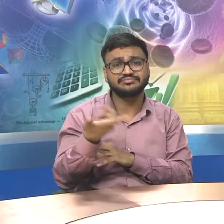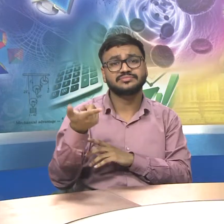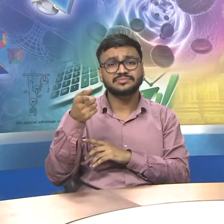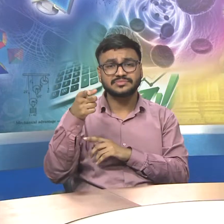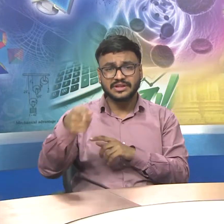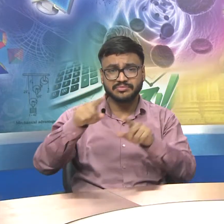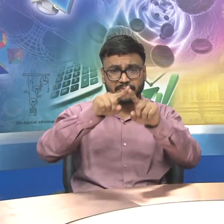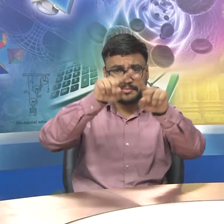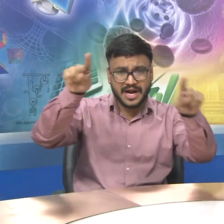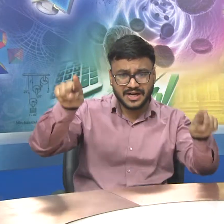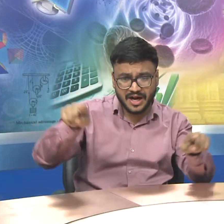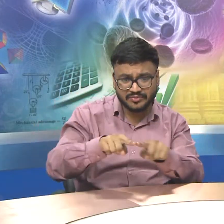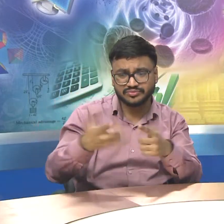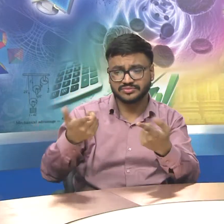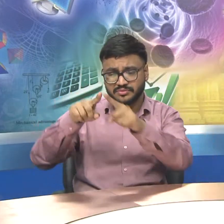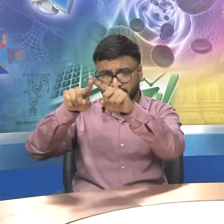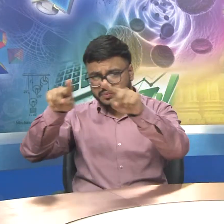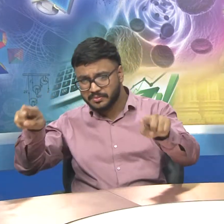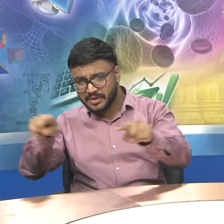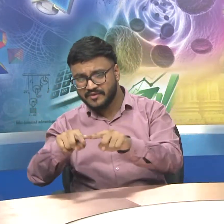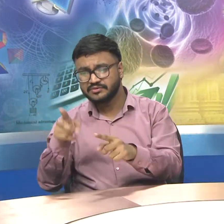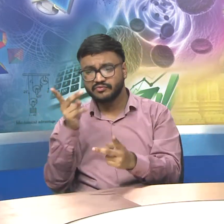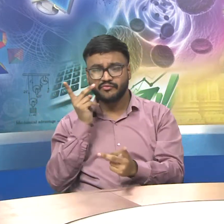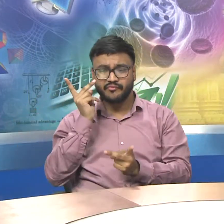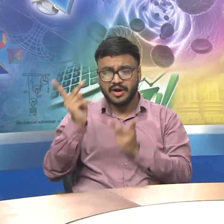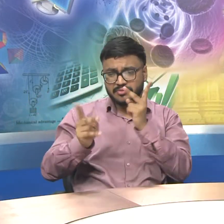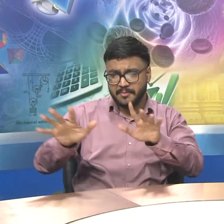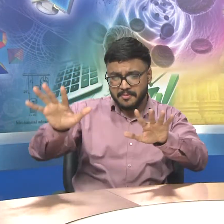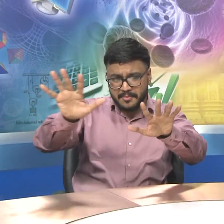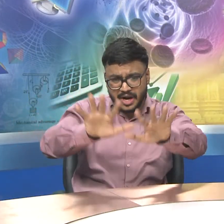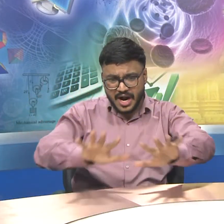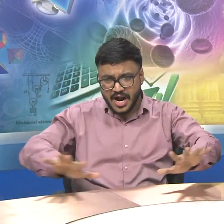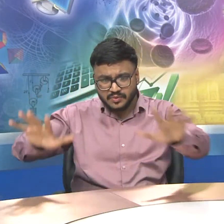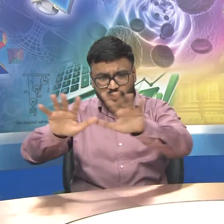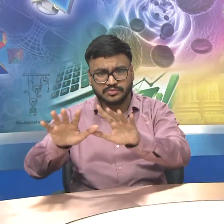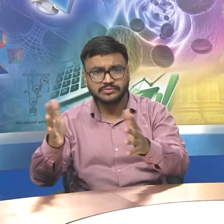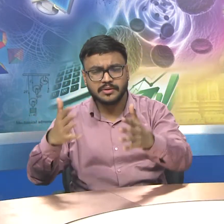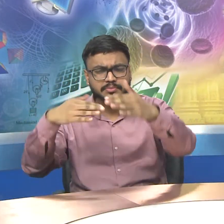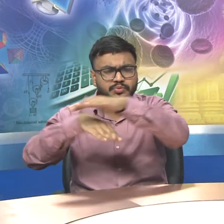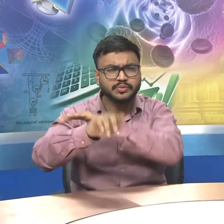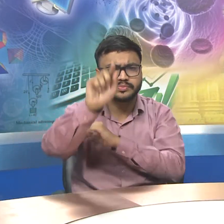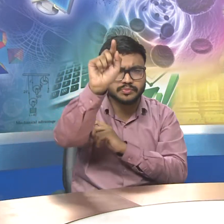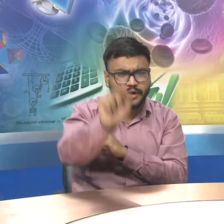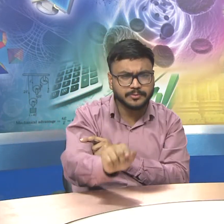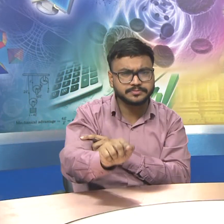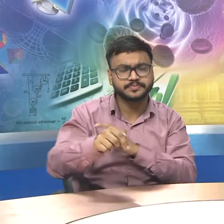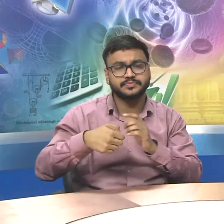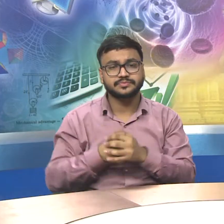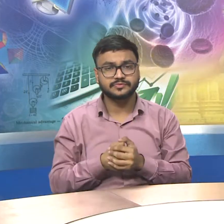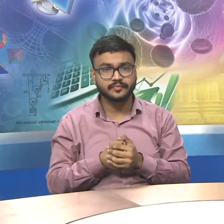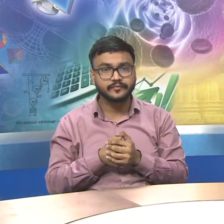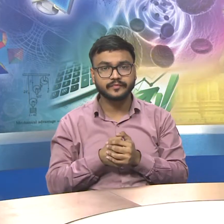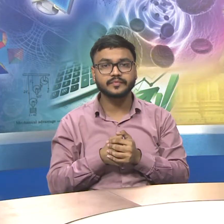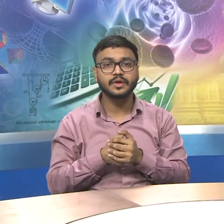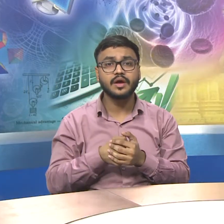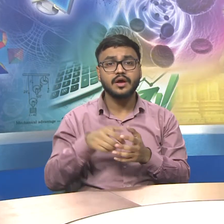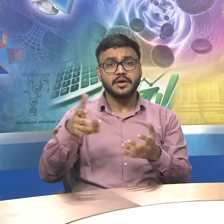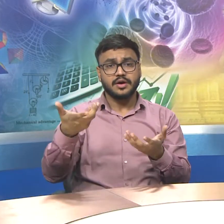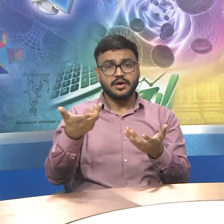Another way of creating new sign is by describing the shape of the object or the